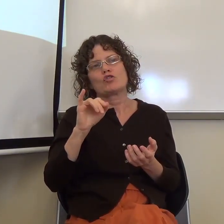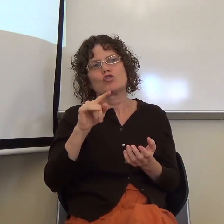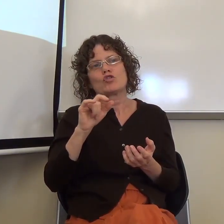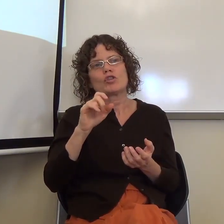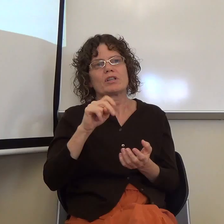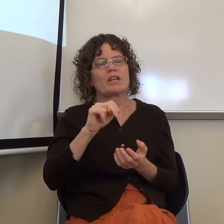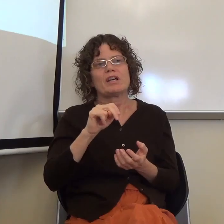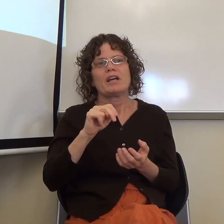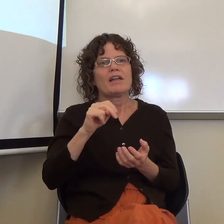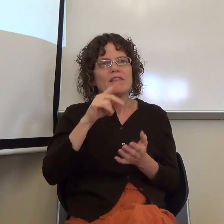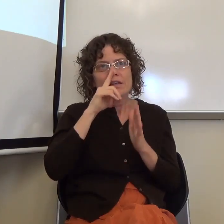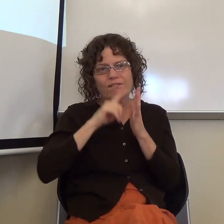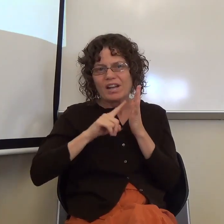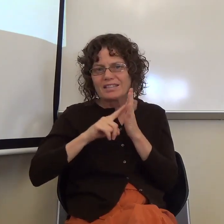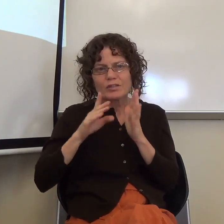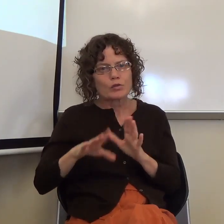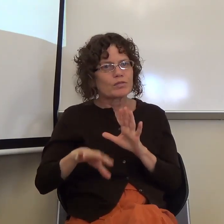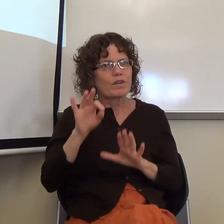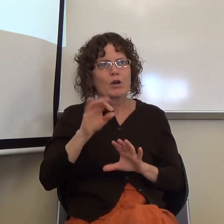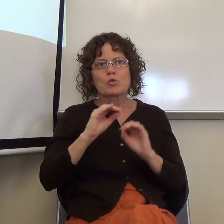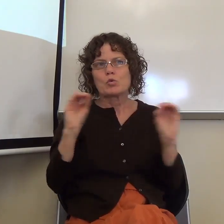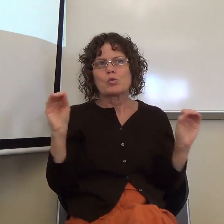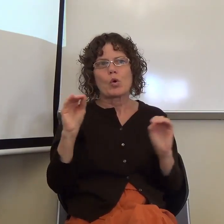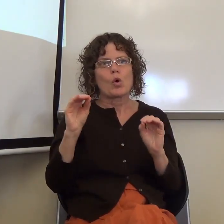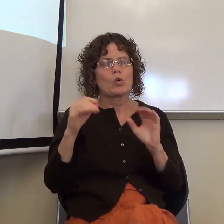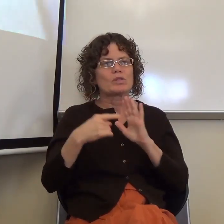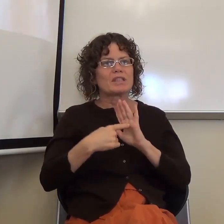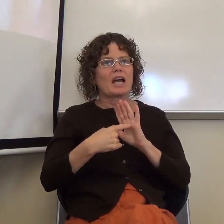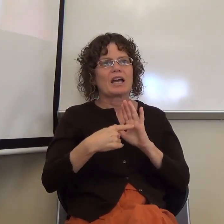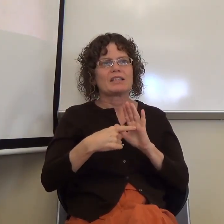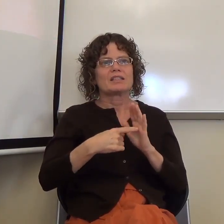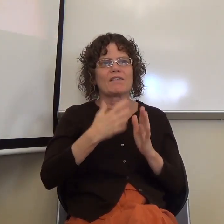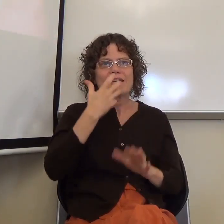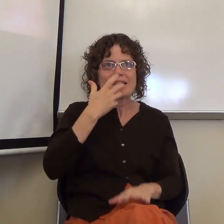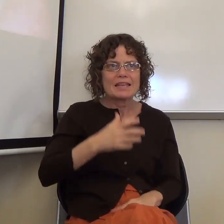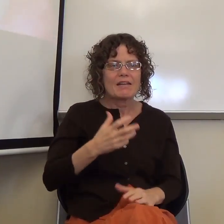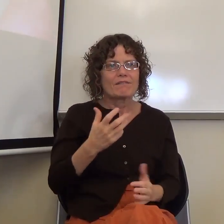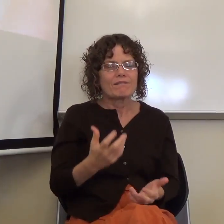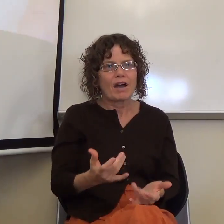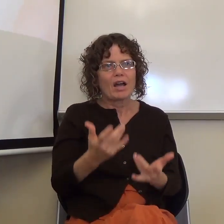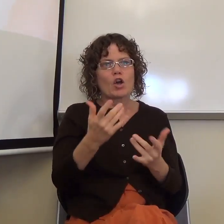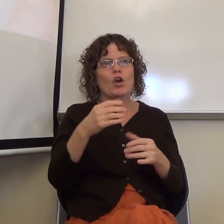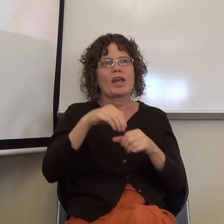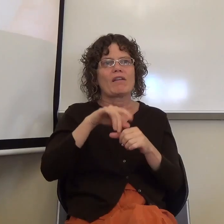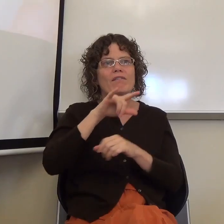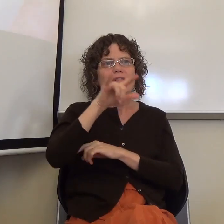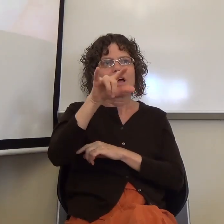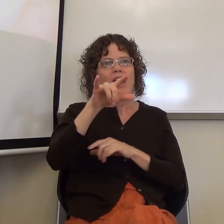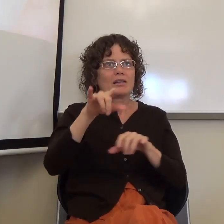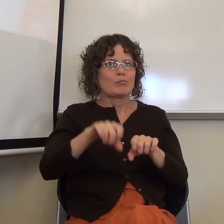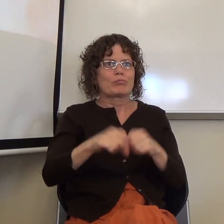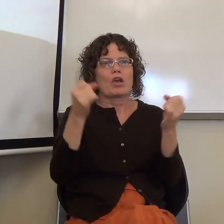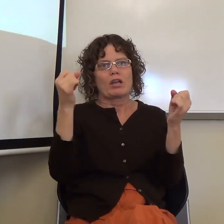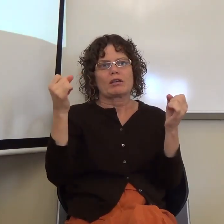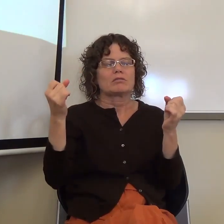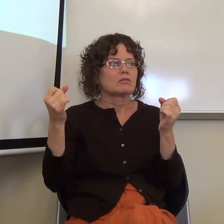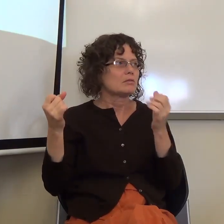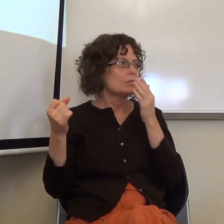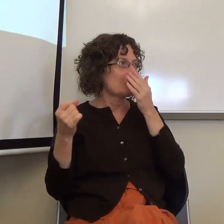no signs of heat, fire, or in-flight breakup. Actually, It kind of that's my dad. semi-quasi listed your, everything that they picked